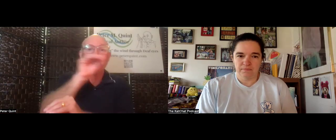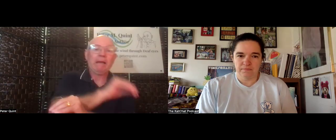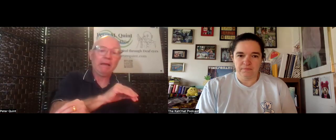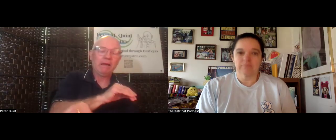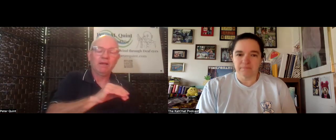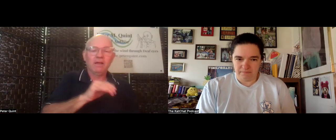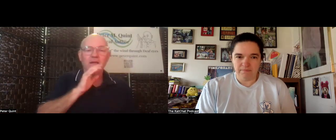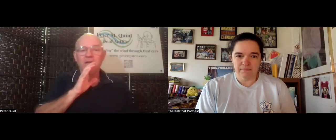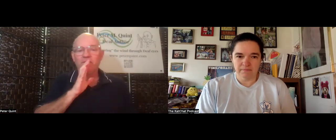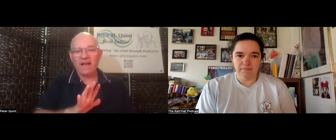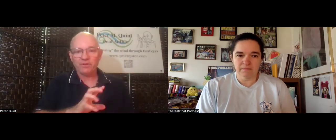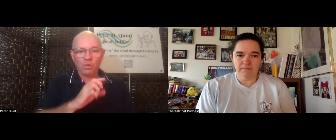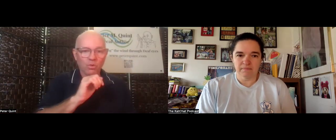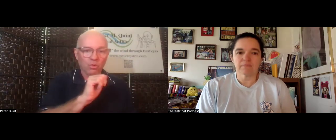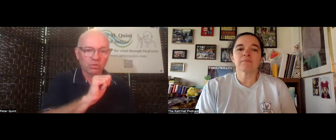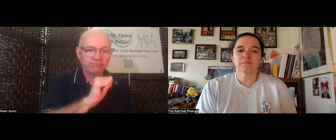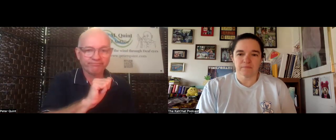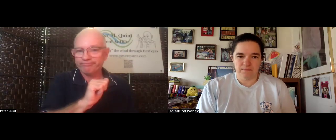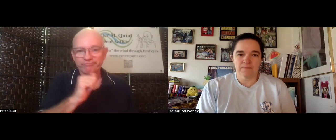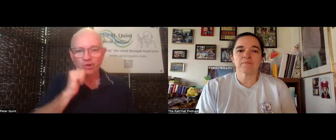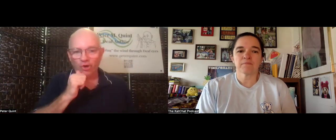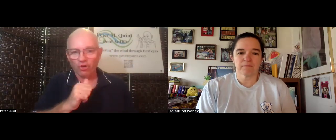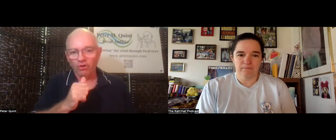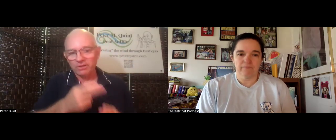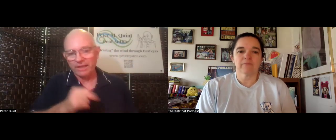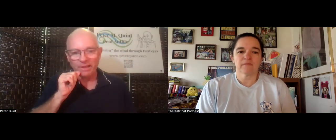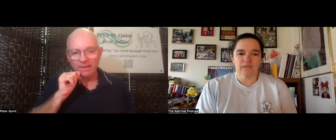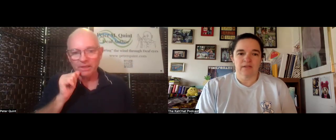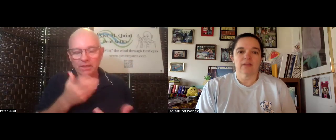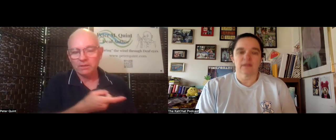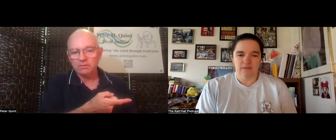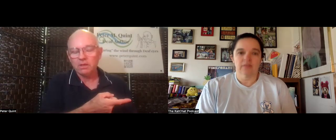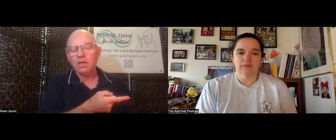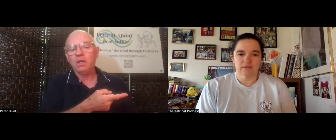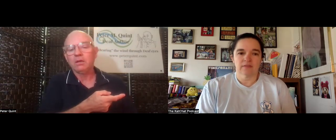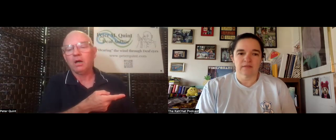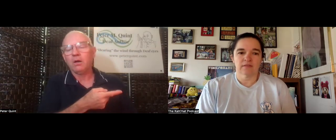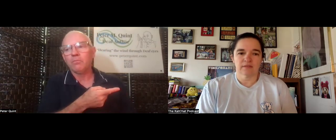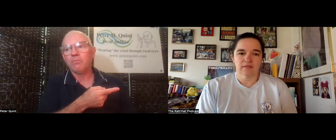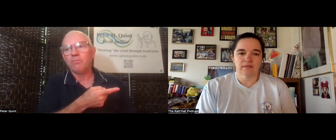really, 5-year-old girl named Amy.